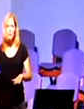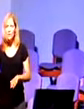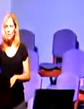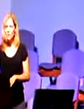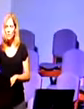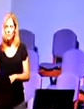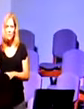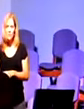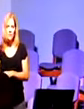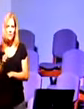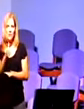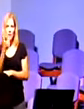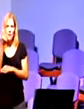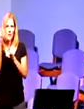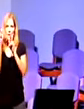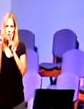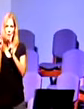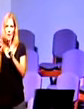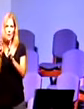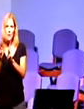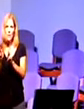blessing to